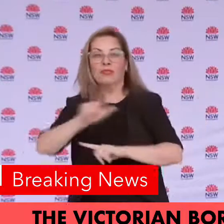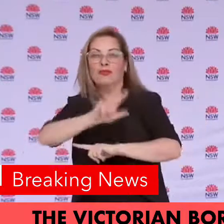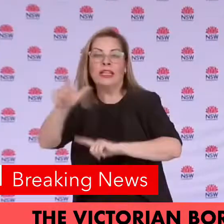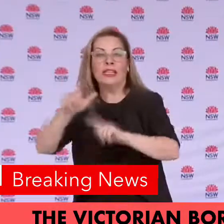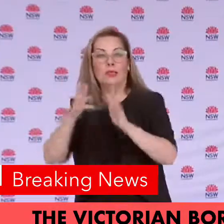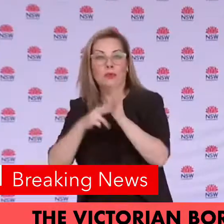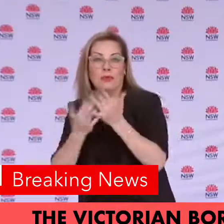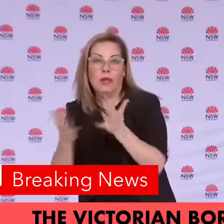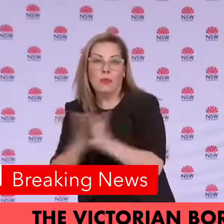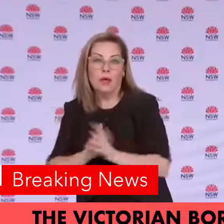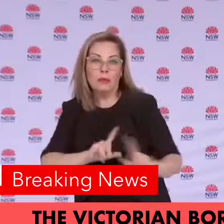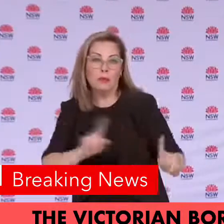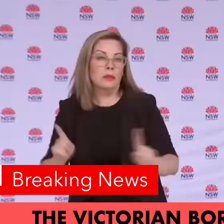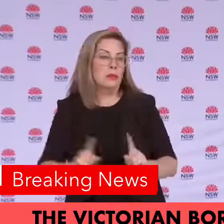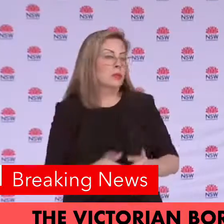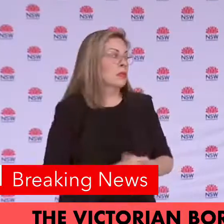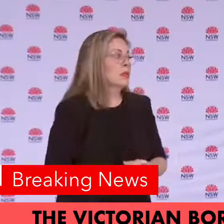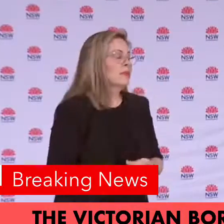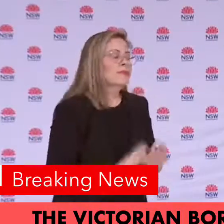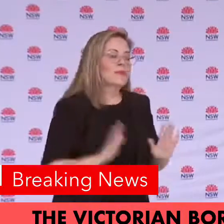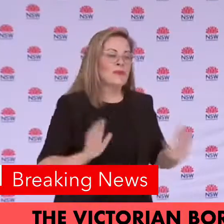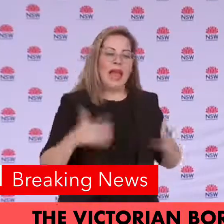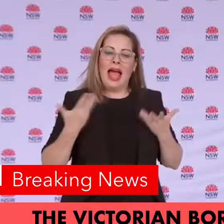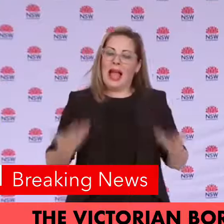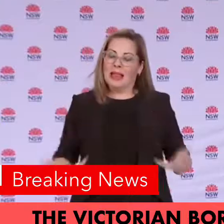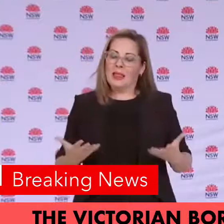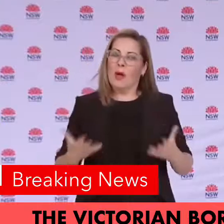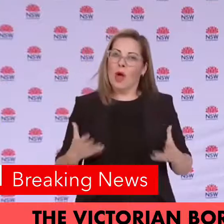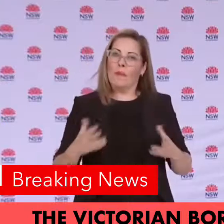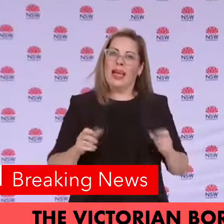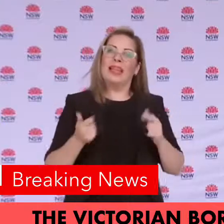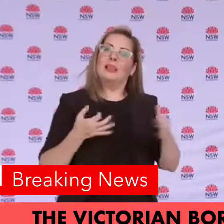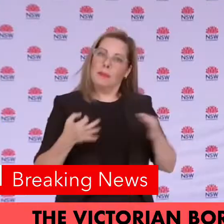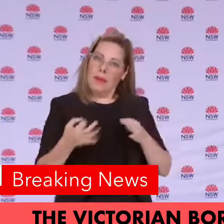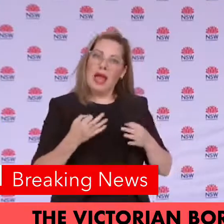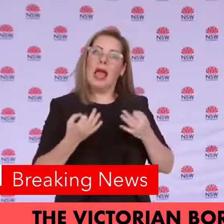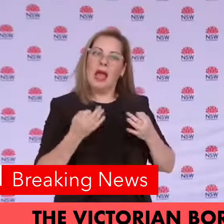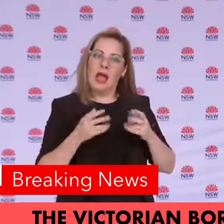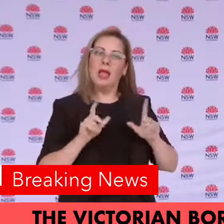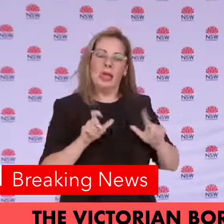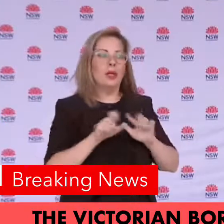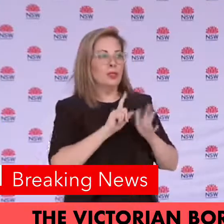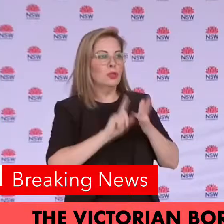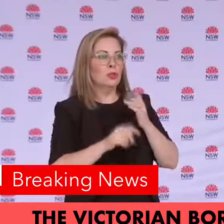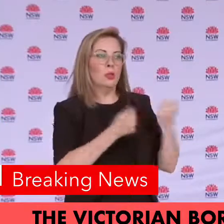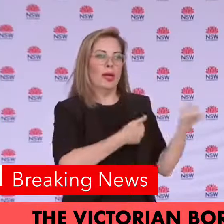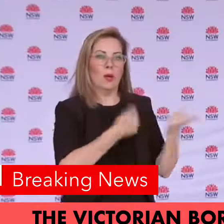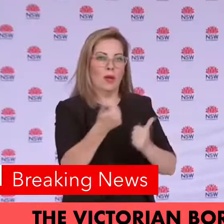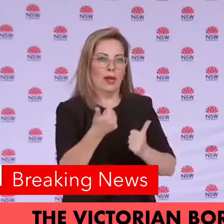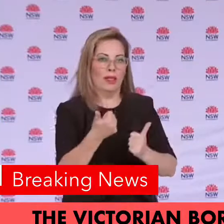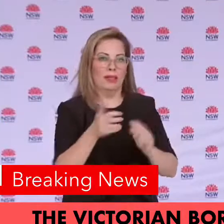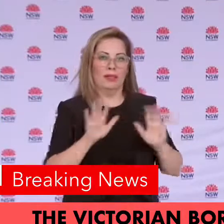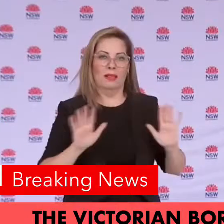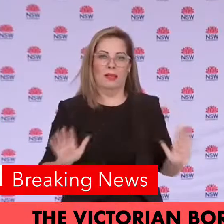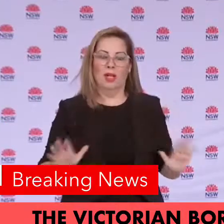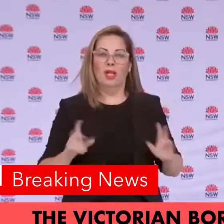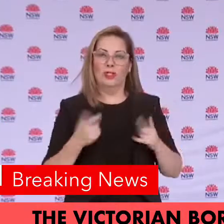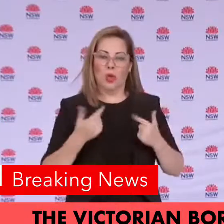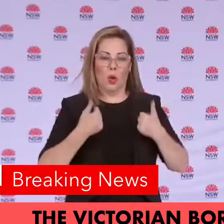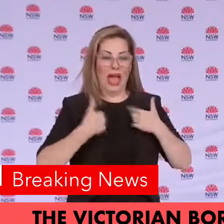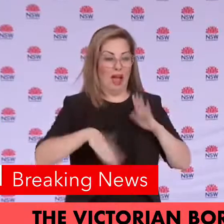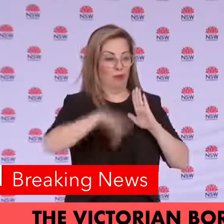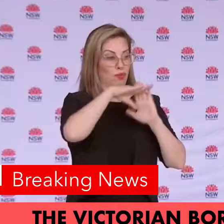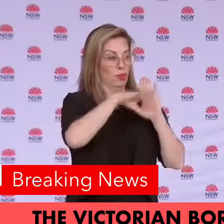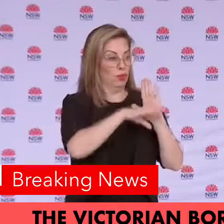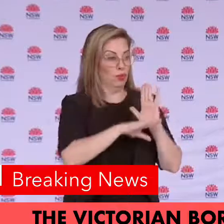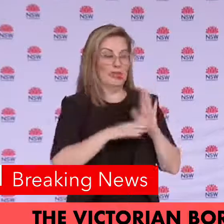we're confident that the strategy we've put in place is having the desired effect. So the policy settings at the moment are doing what we need them